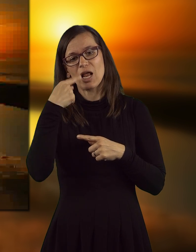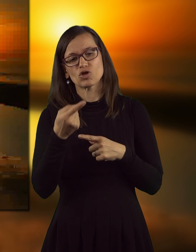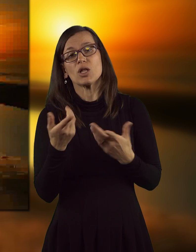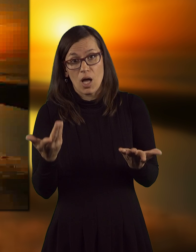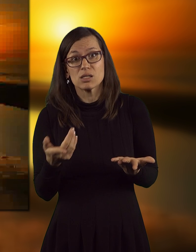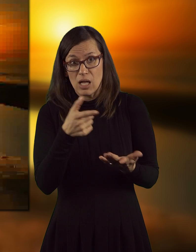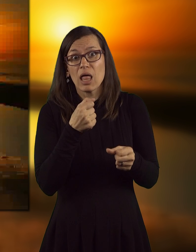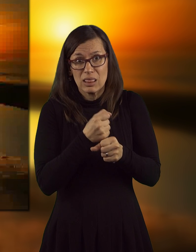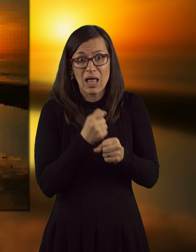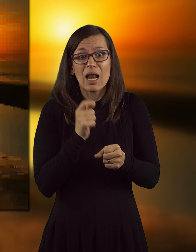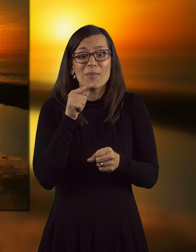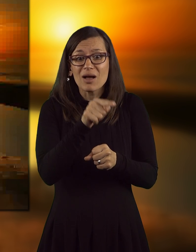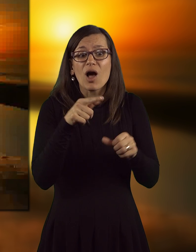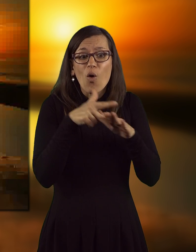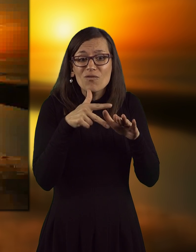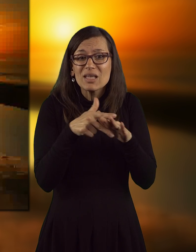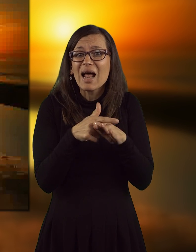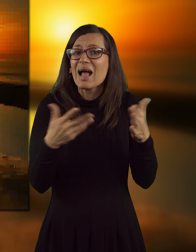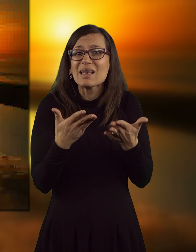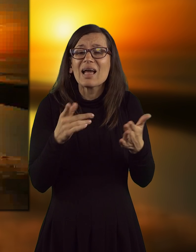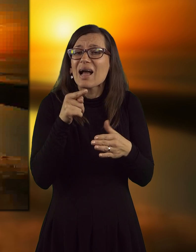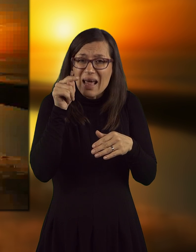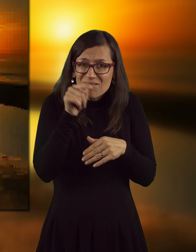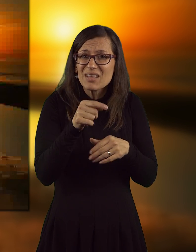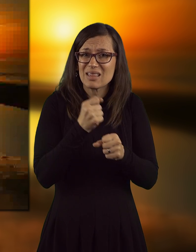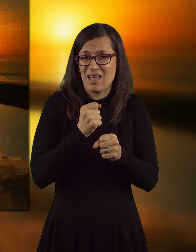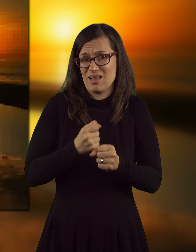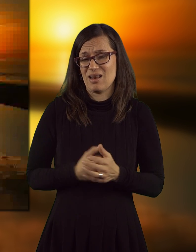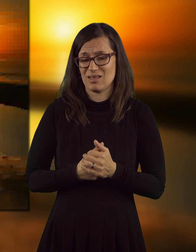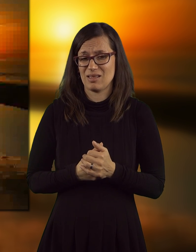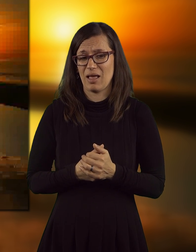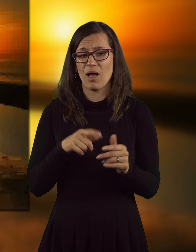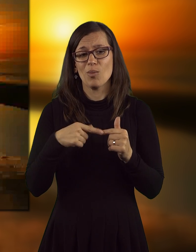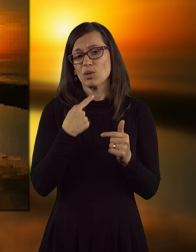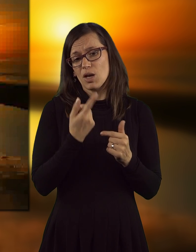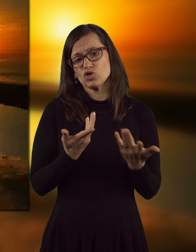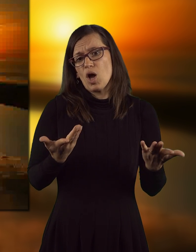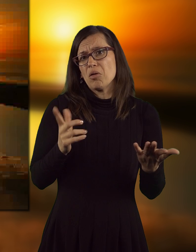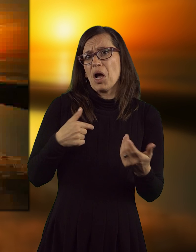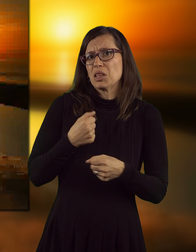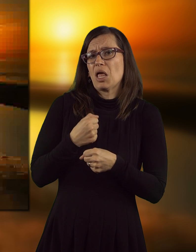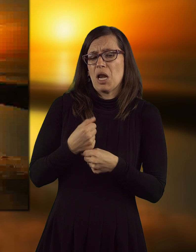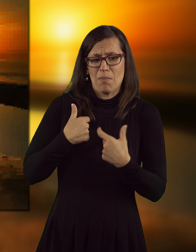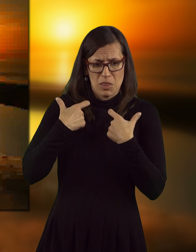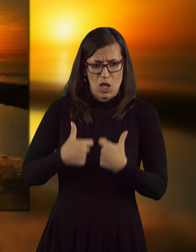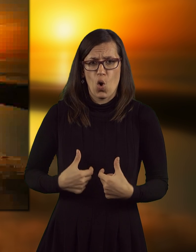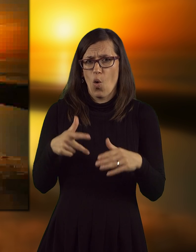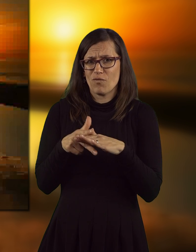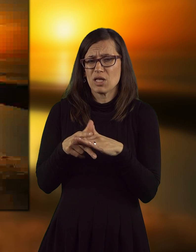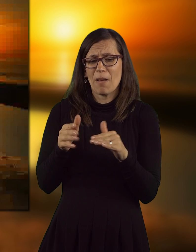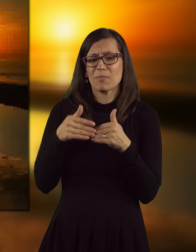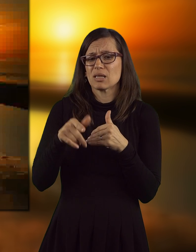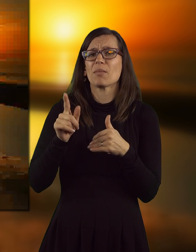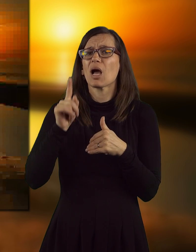say, well, it is doing it, but it's being hindered by something you're doing. And then they say, what is it that I'm doing that is keeping